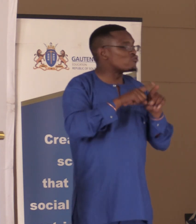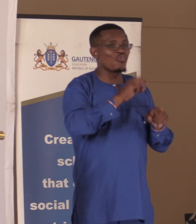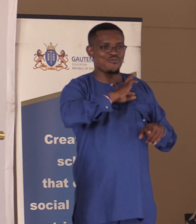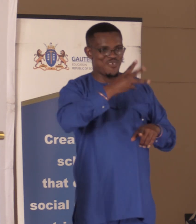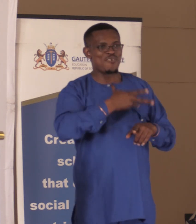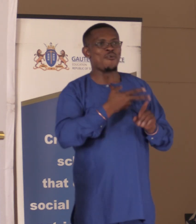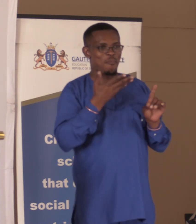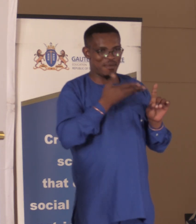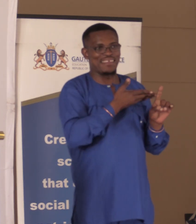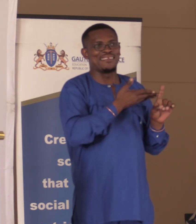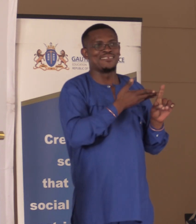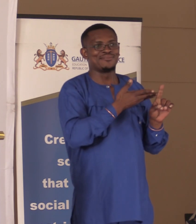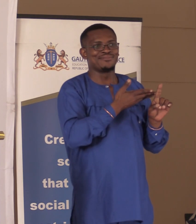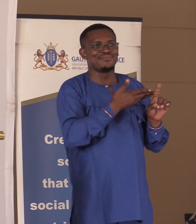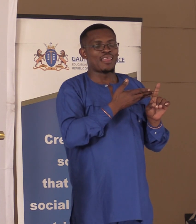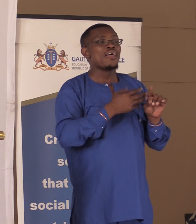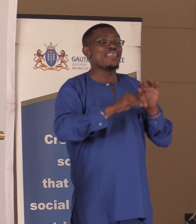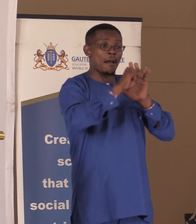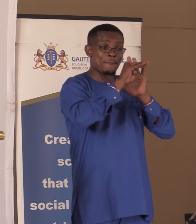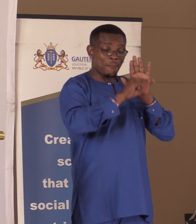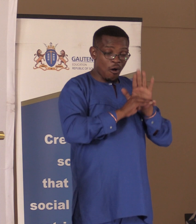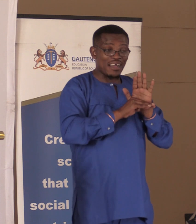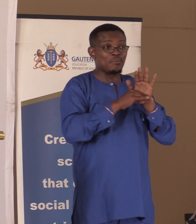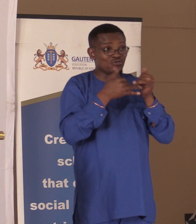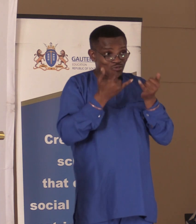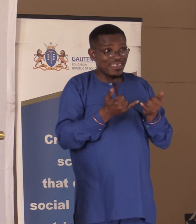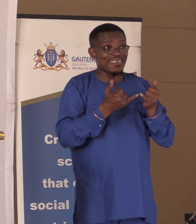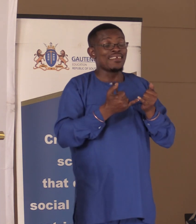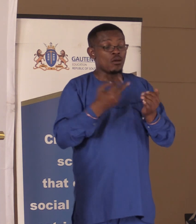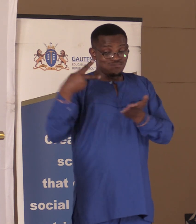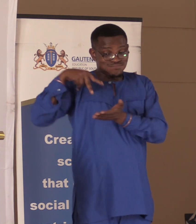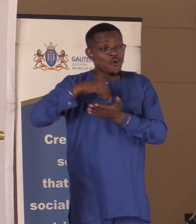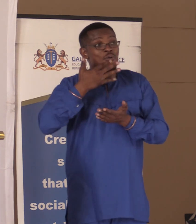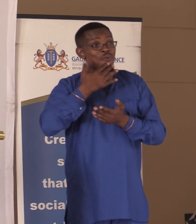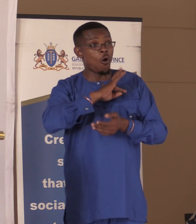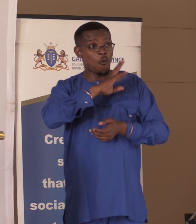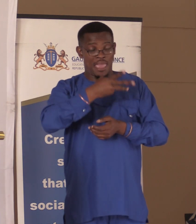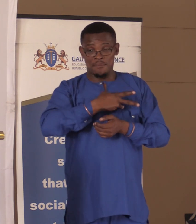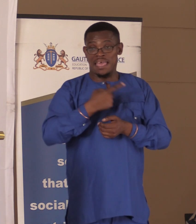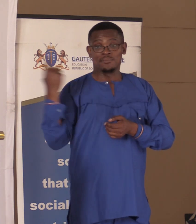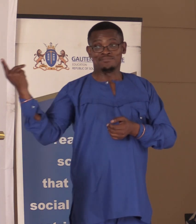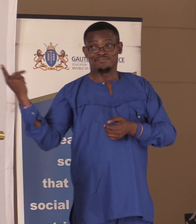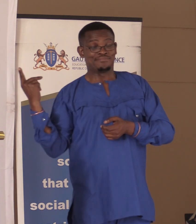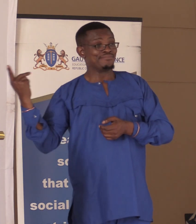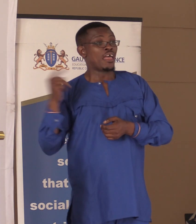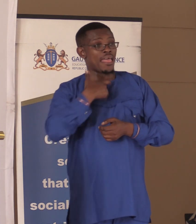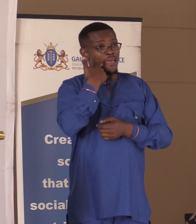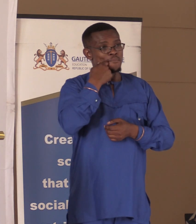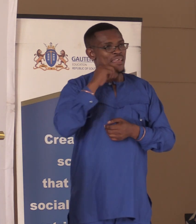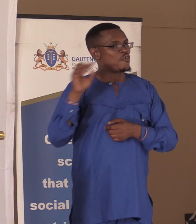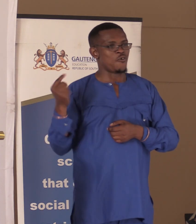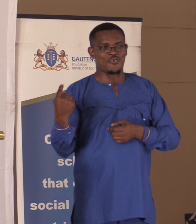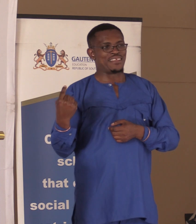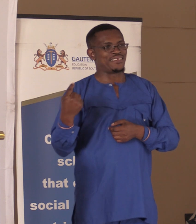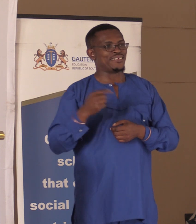woman. Therefore, you'll see my program today is dominated by women. It's only me and Amukhelang and MEC probably